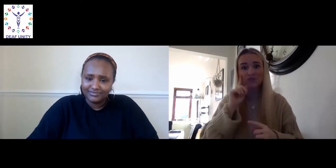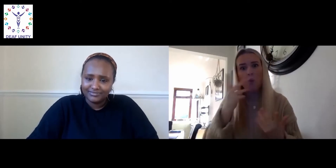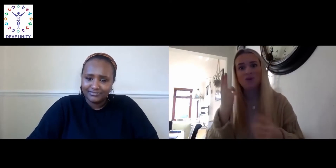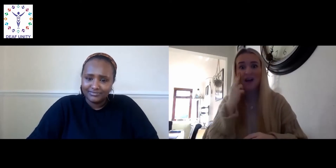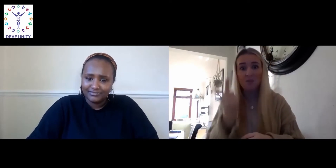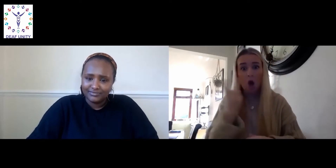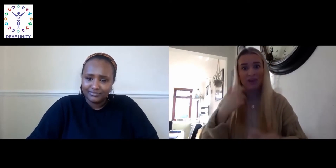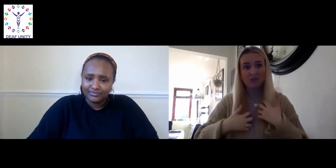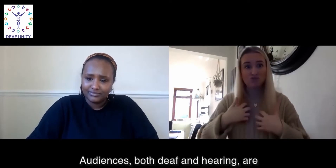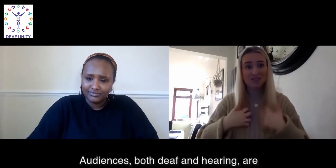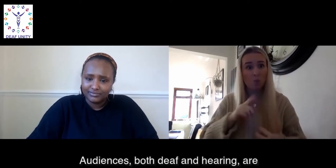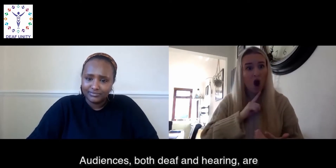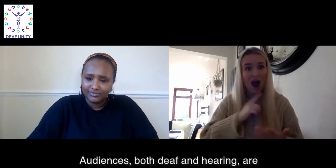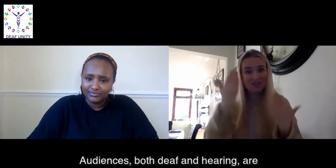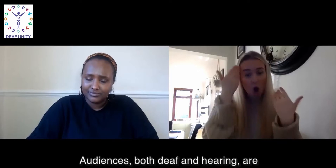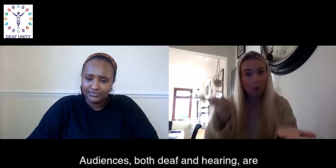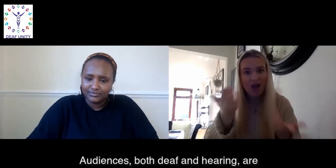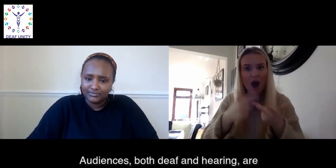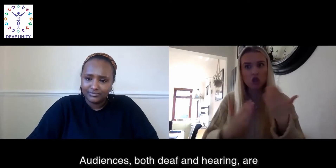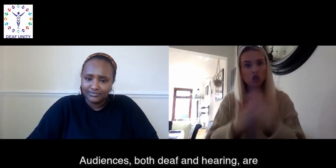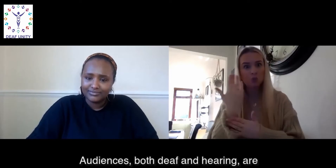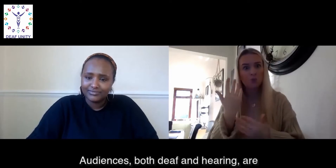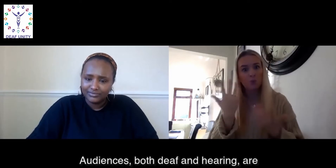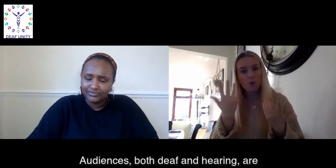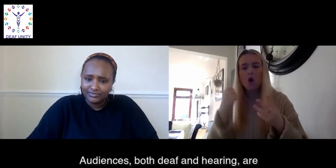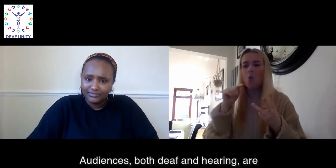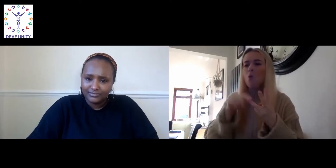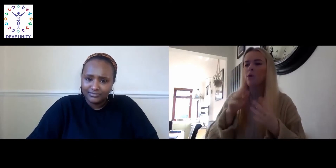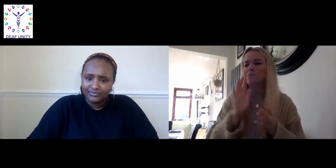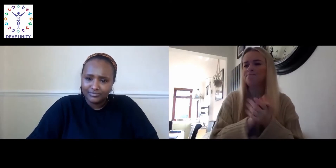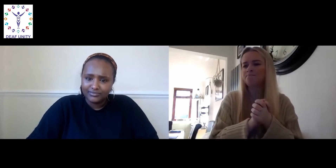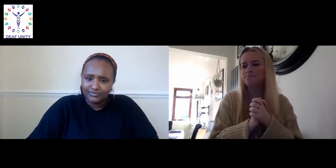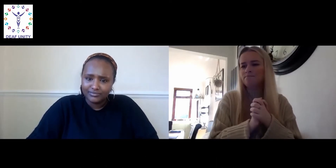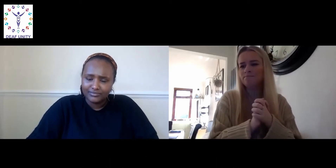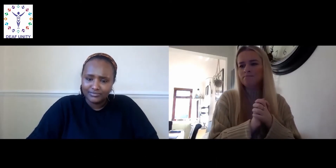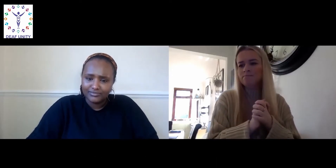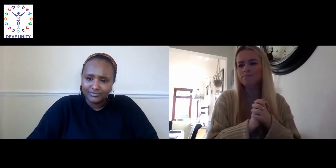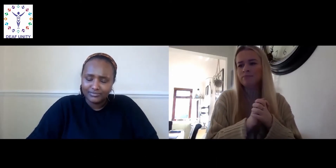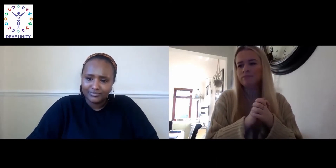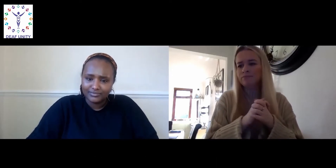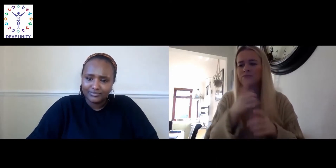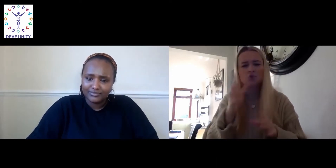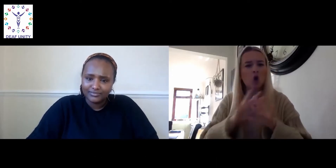deaf experiences. Audiences, both deaf and hearing, are really interested in that because they don't know you, it's new to them.